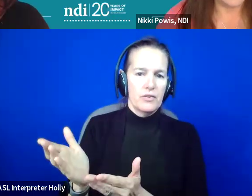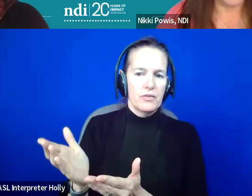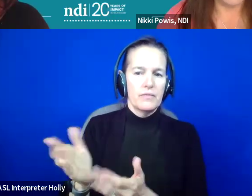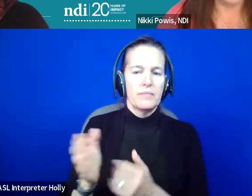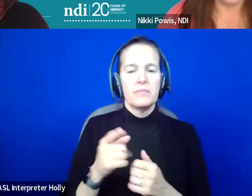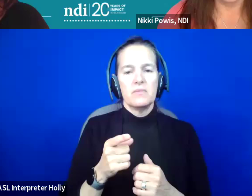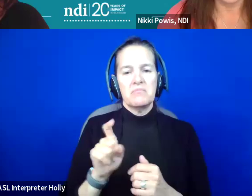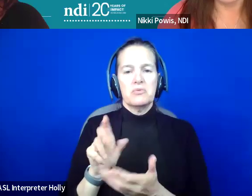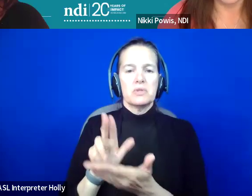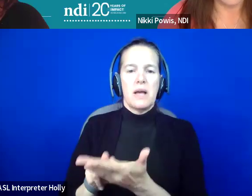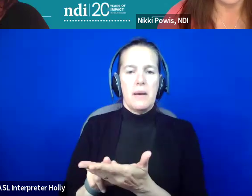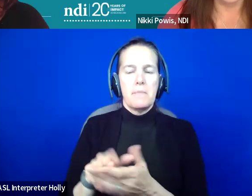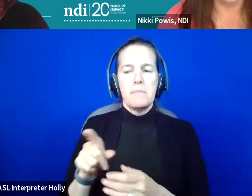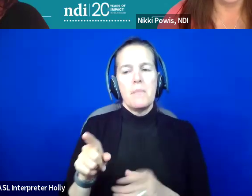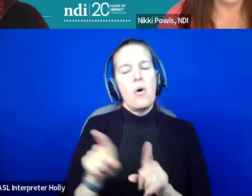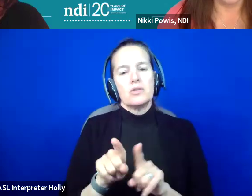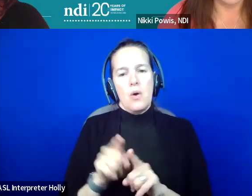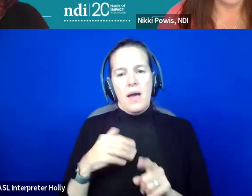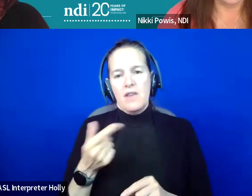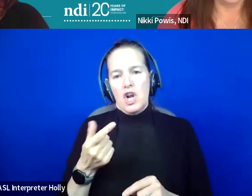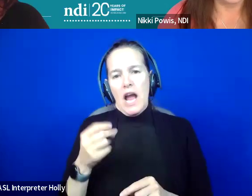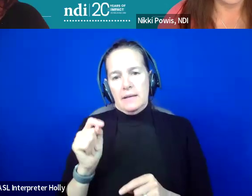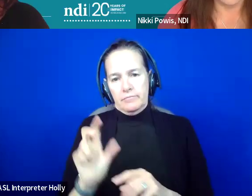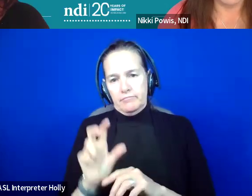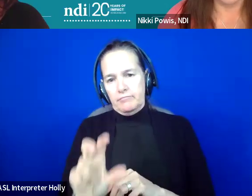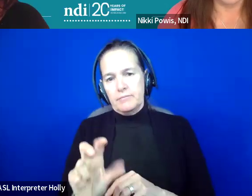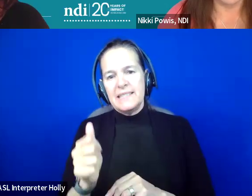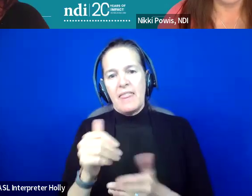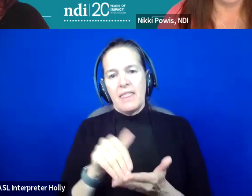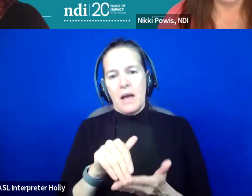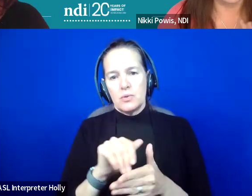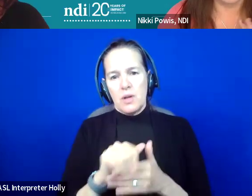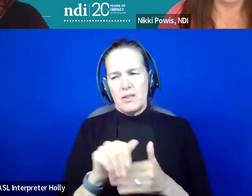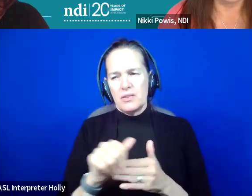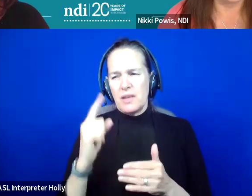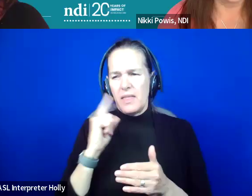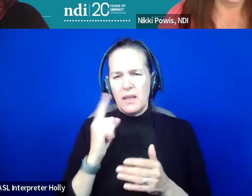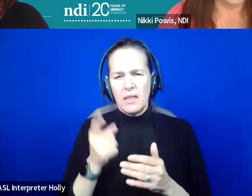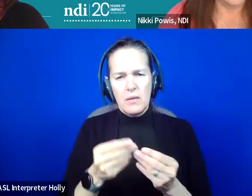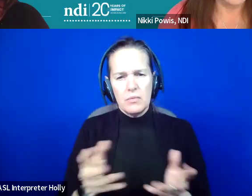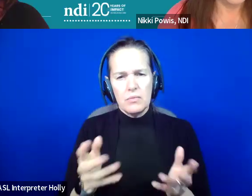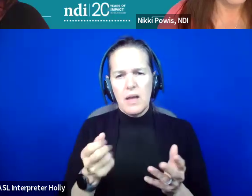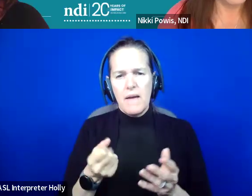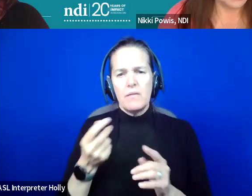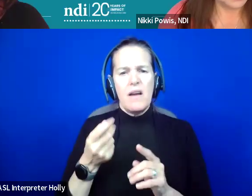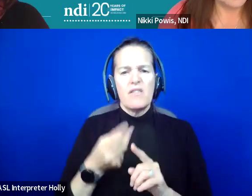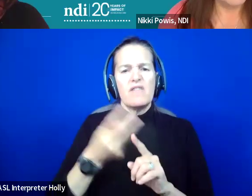by signing up there. They also have grants for $10,000 that come out, I think, about every couple of months or